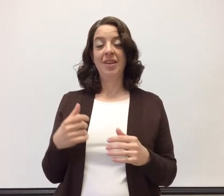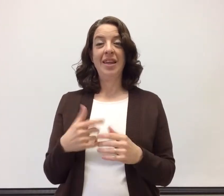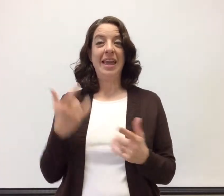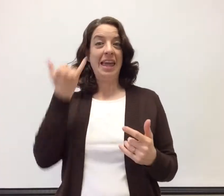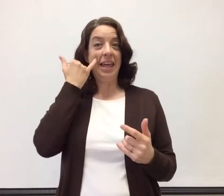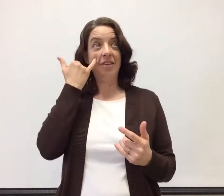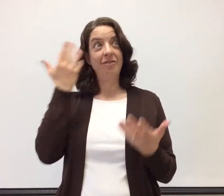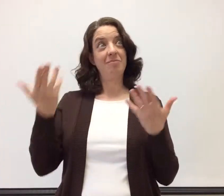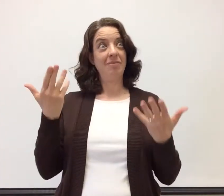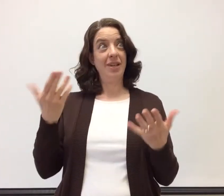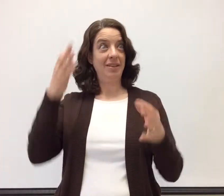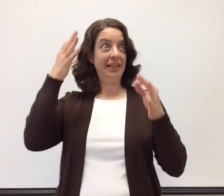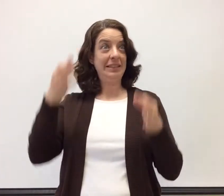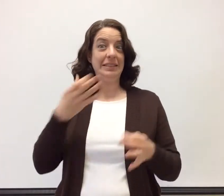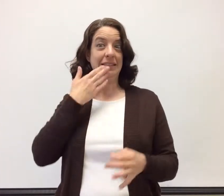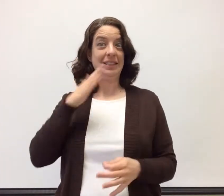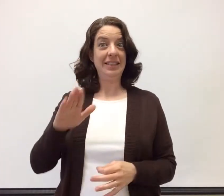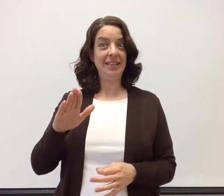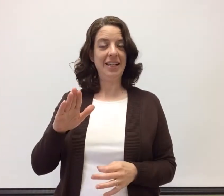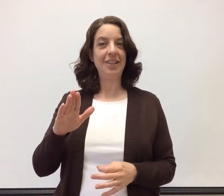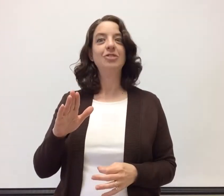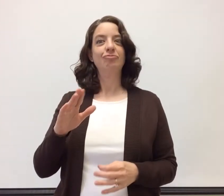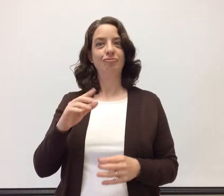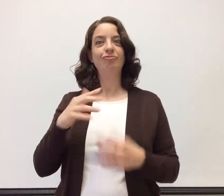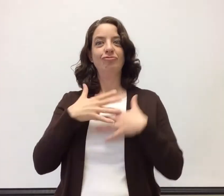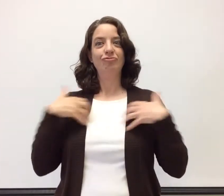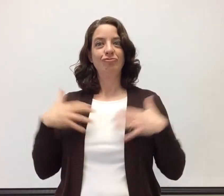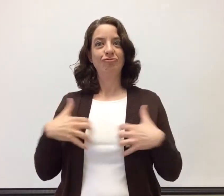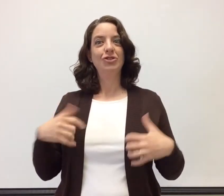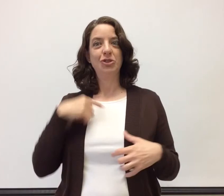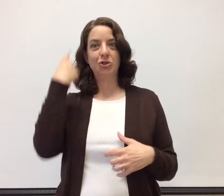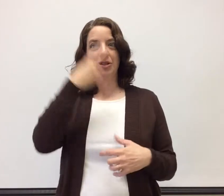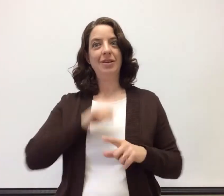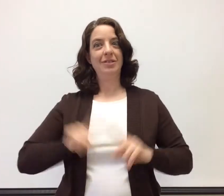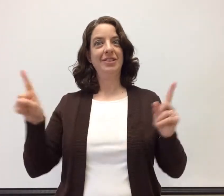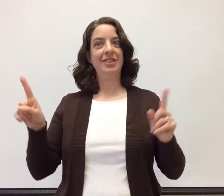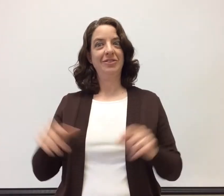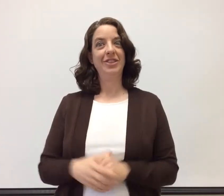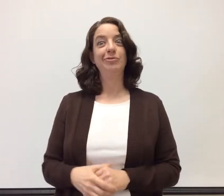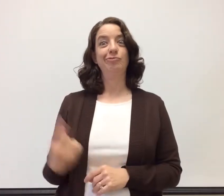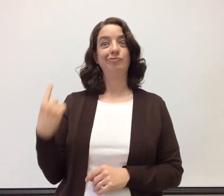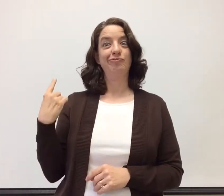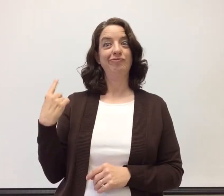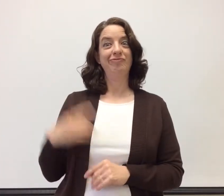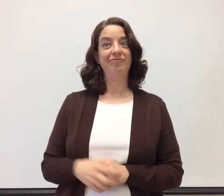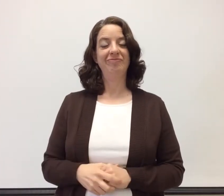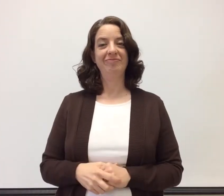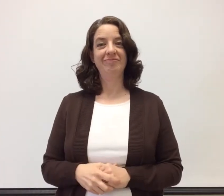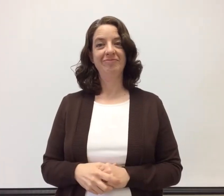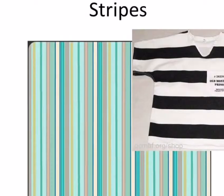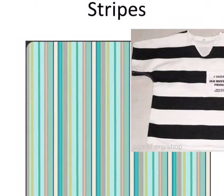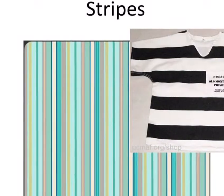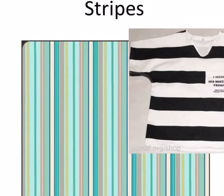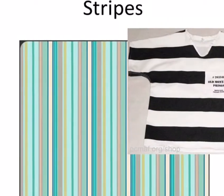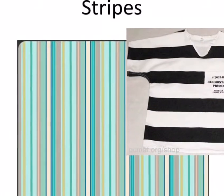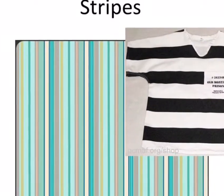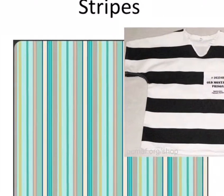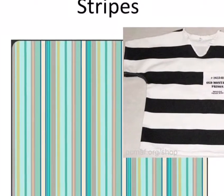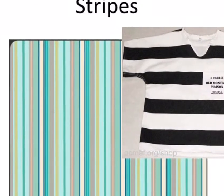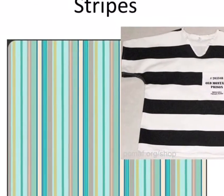Sometimes, maybe if you make some bad decisions, you might have stripes that look a bit different, like this.